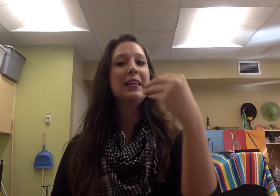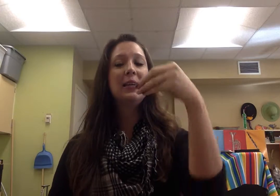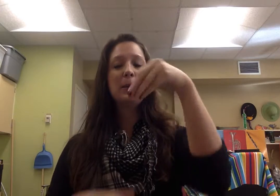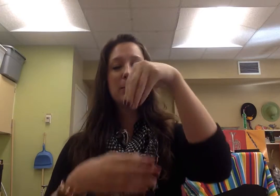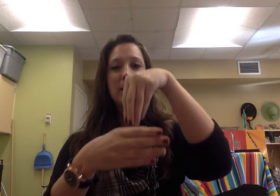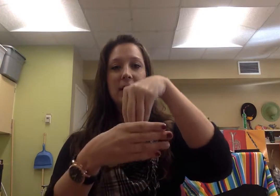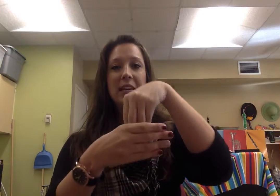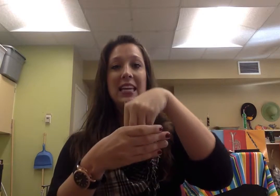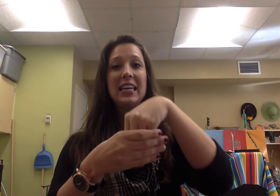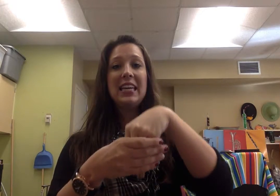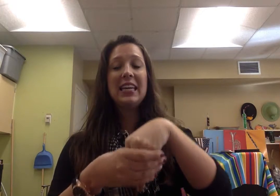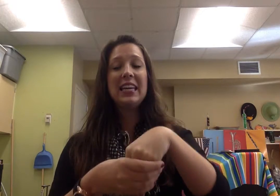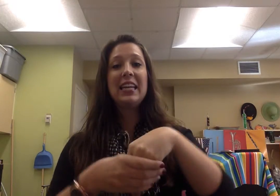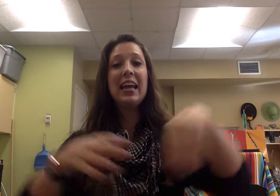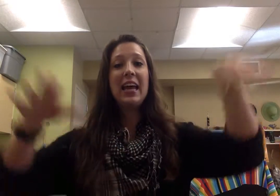Sleep in